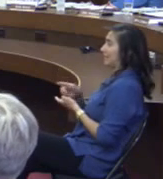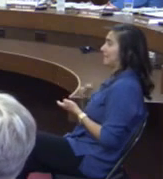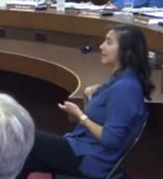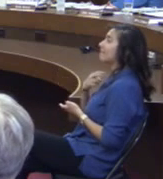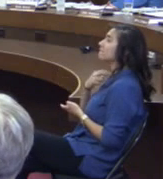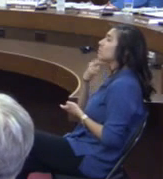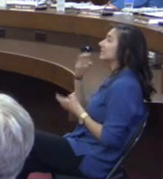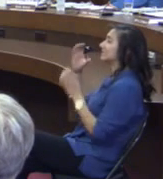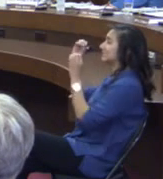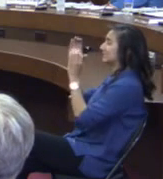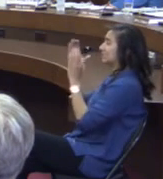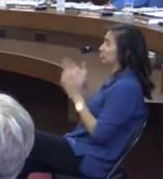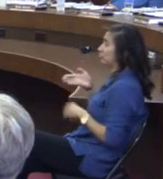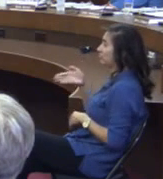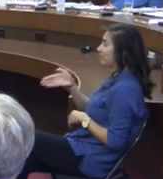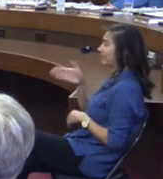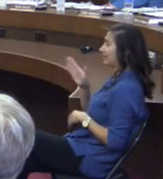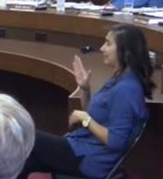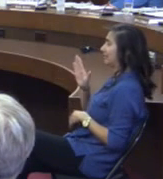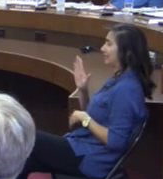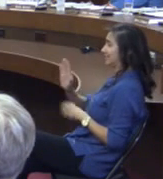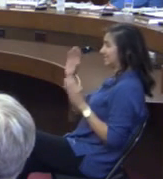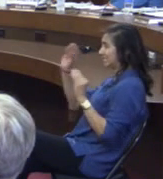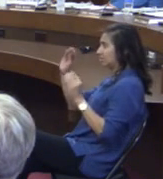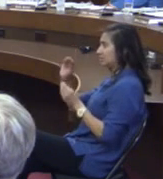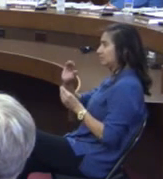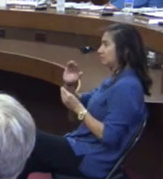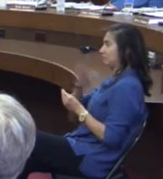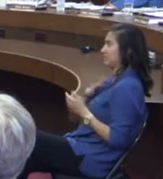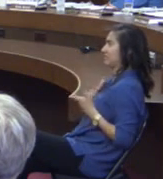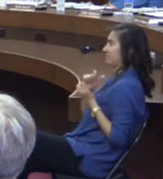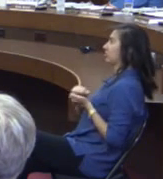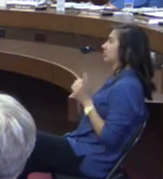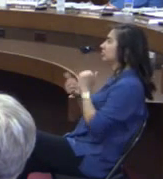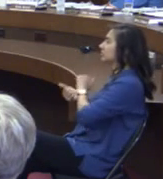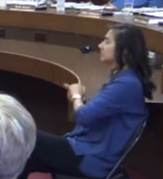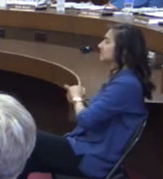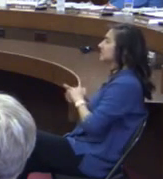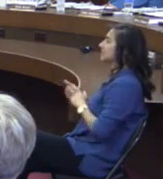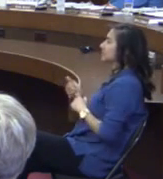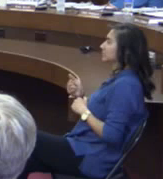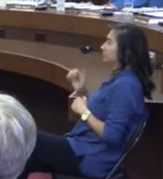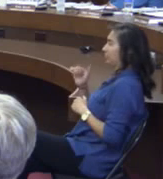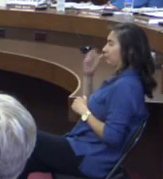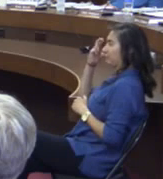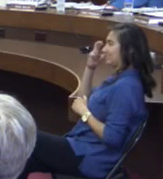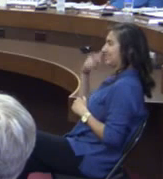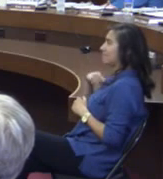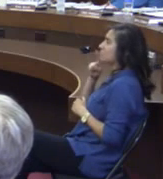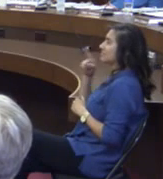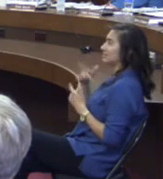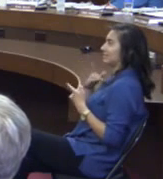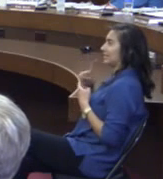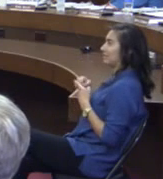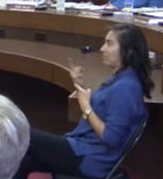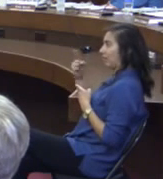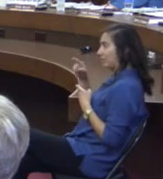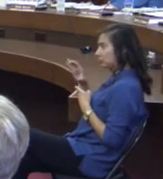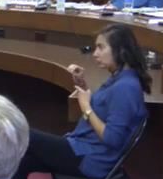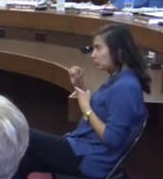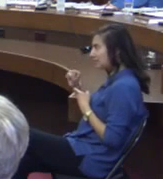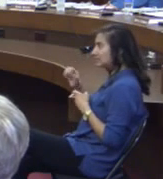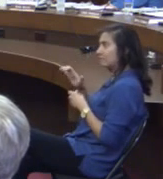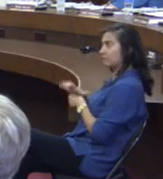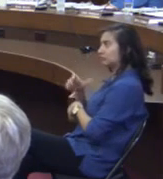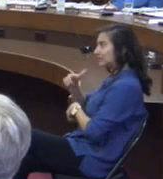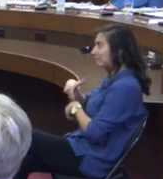choir director, Clark Scogsworth, who changed my life. And so the reason I'm so excited about being here is because I've always wanted to have